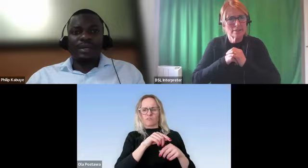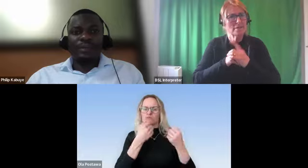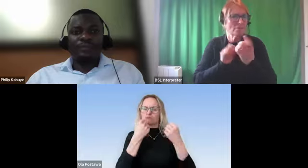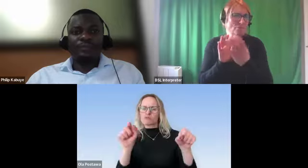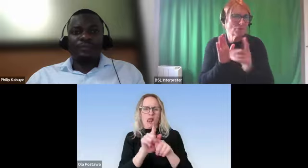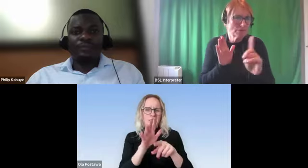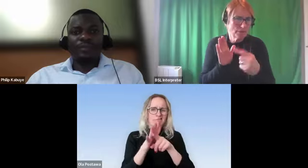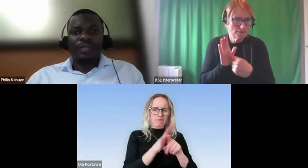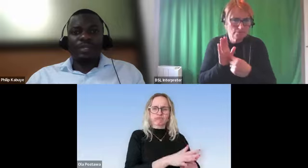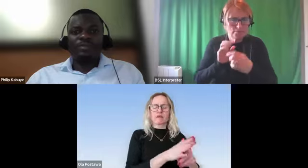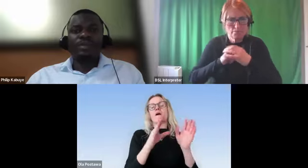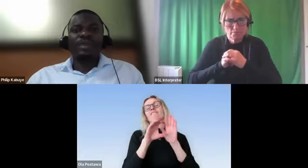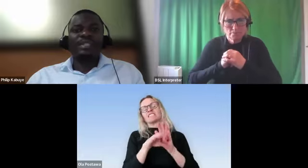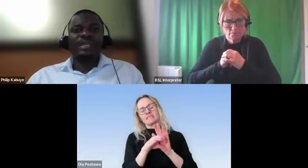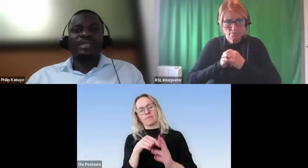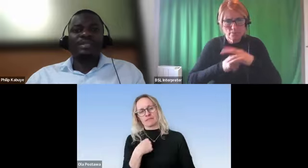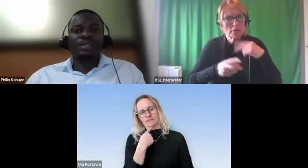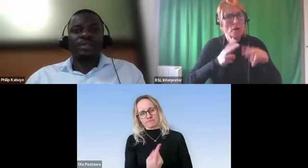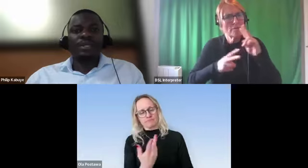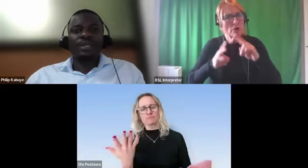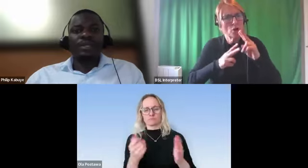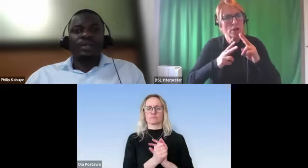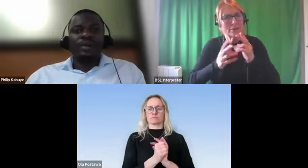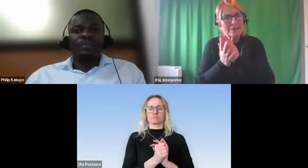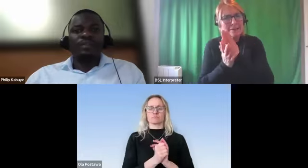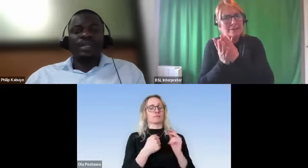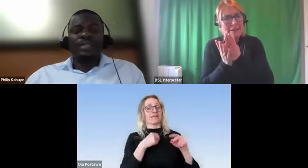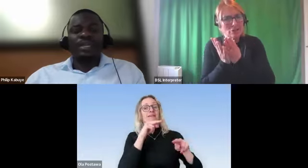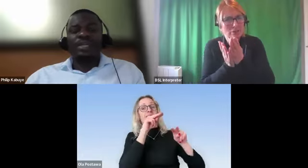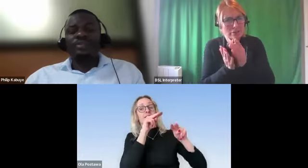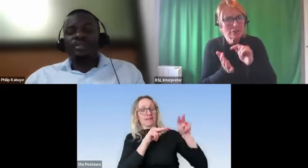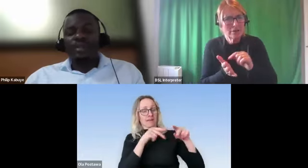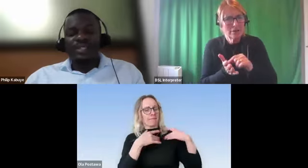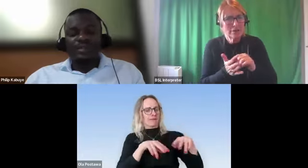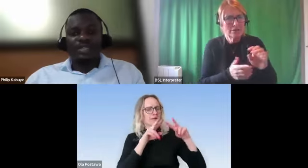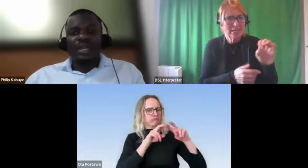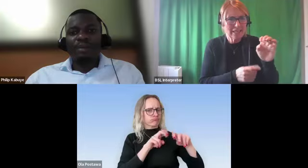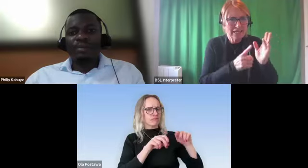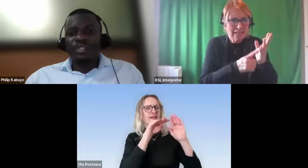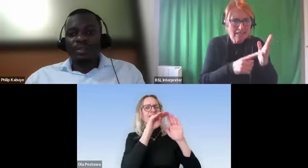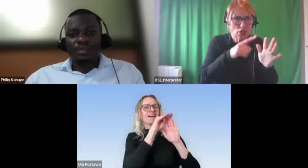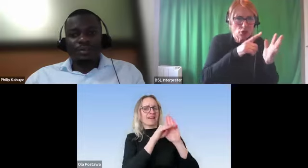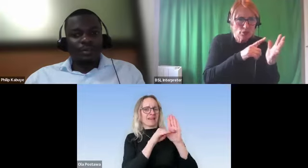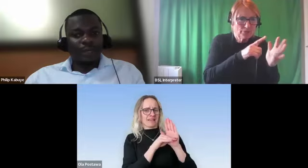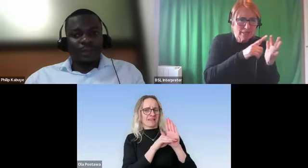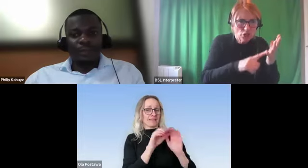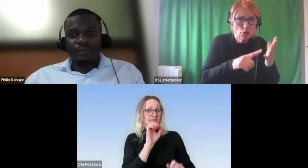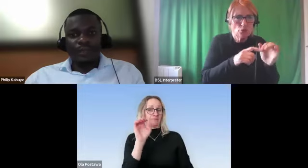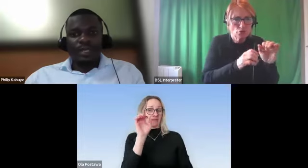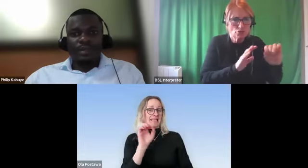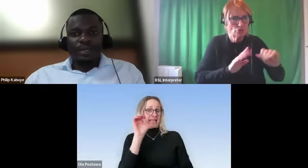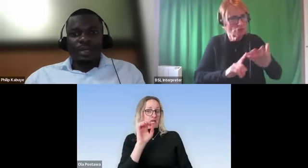instance, if we look at the intersection of the EU's rights-based approach,